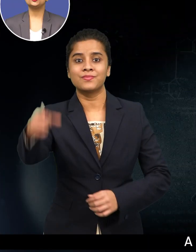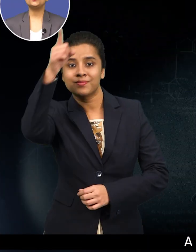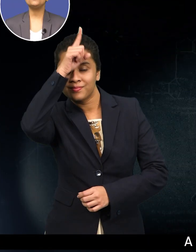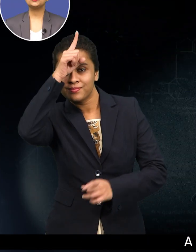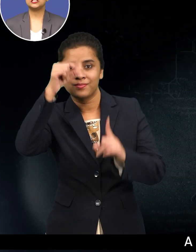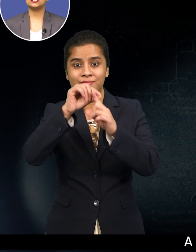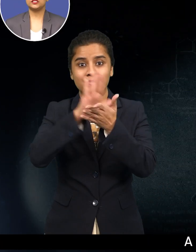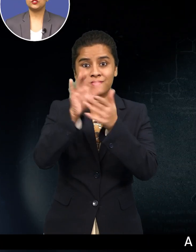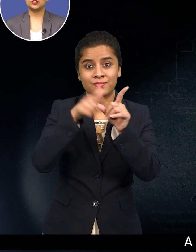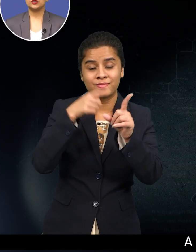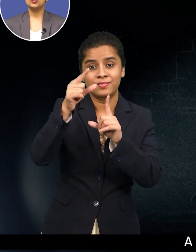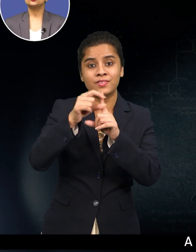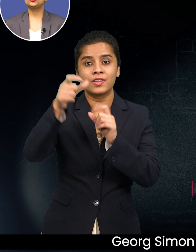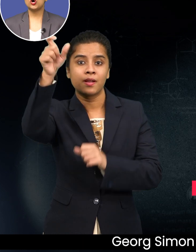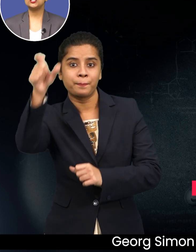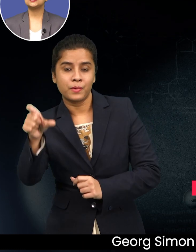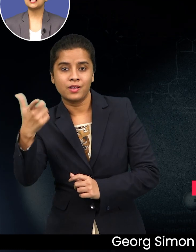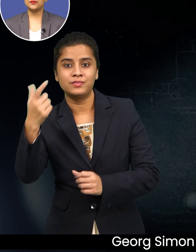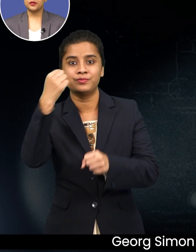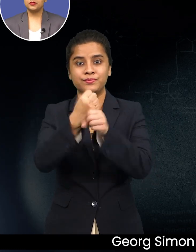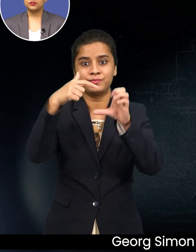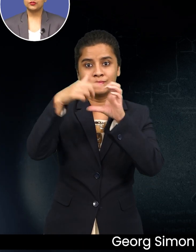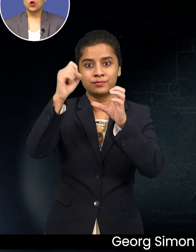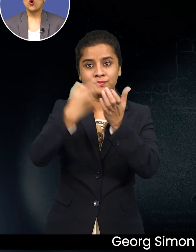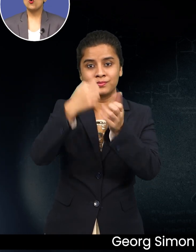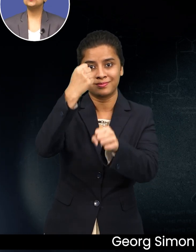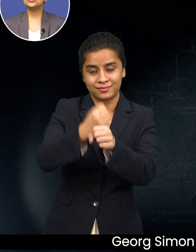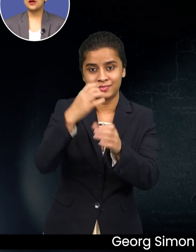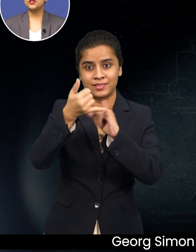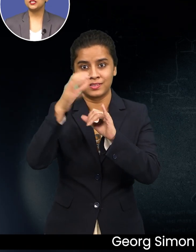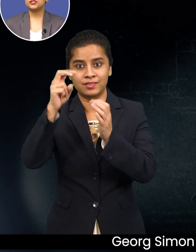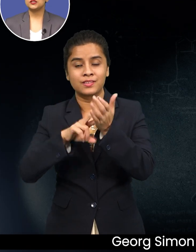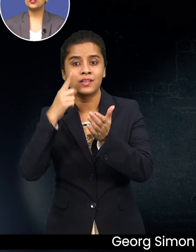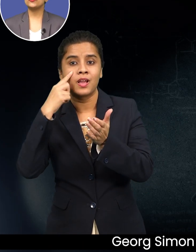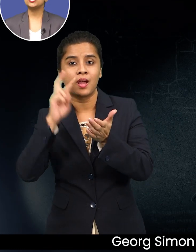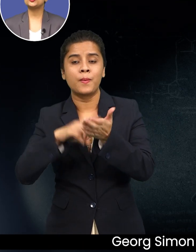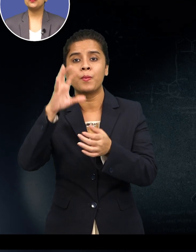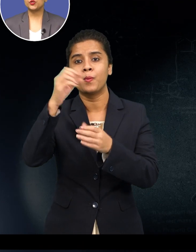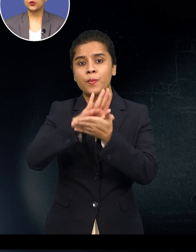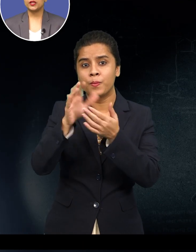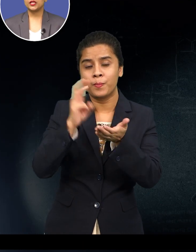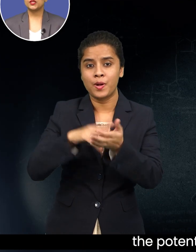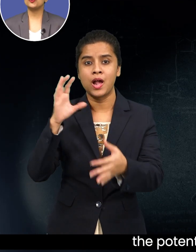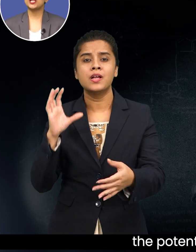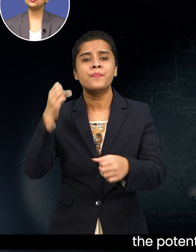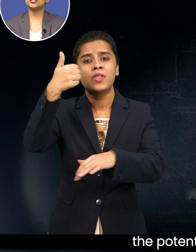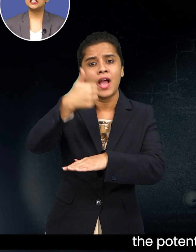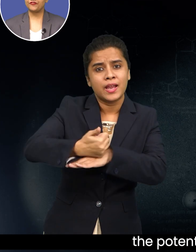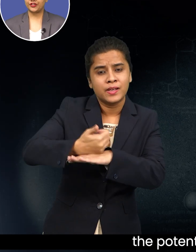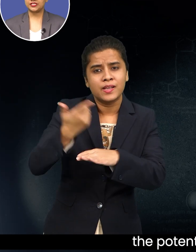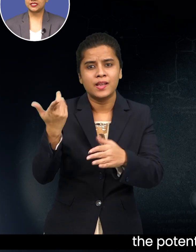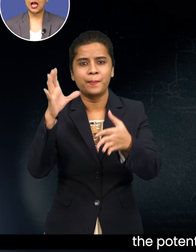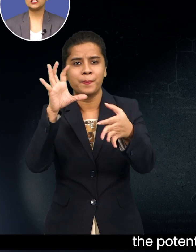A German physicist, George Simon Ohm, established the relation between the